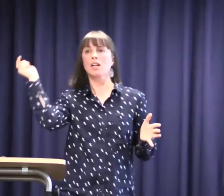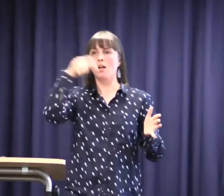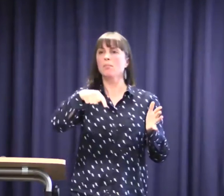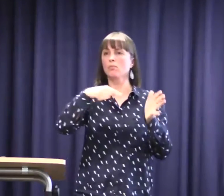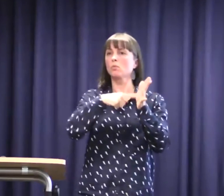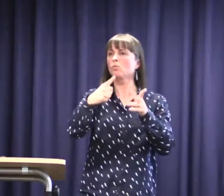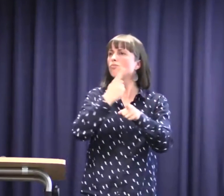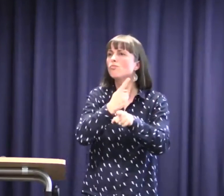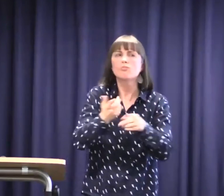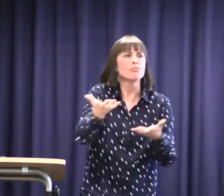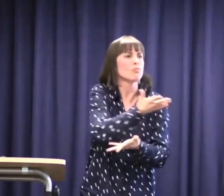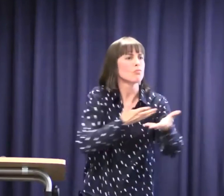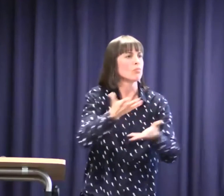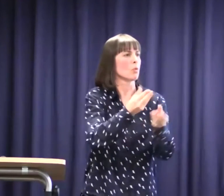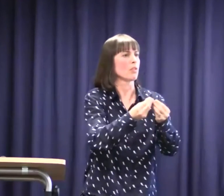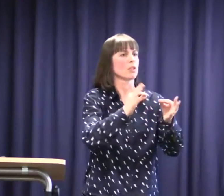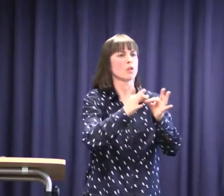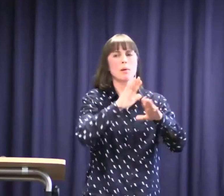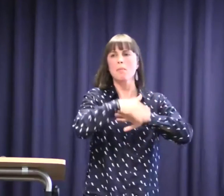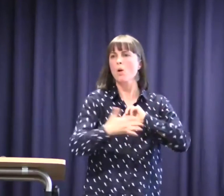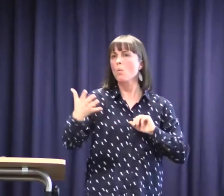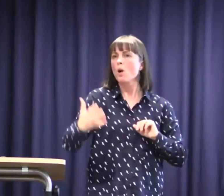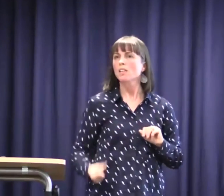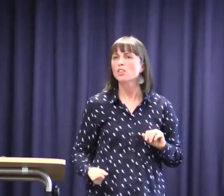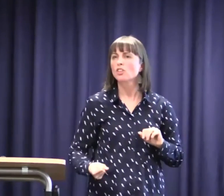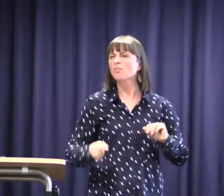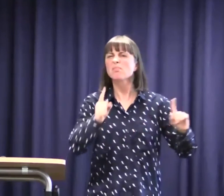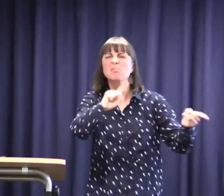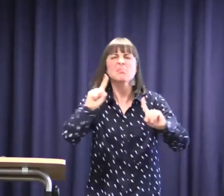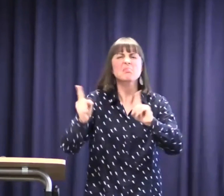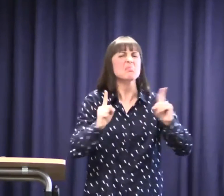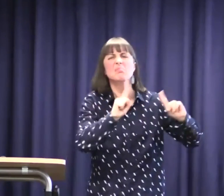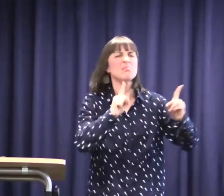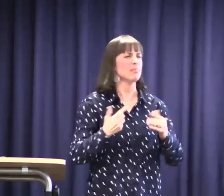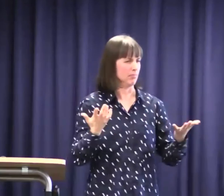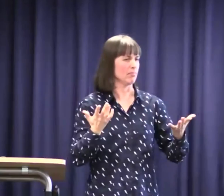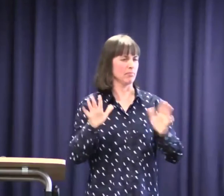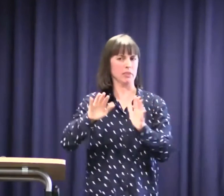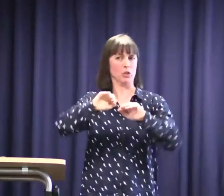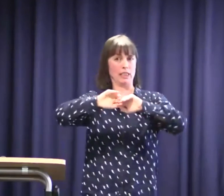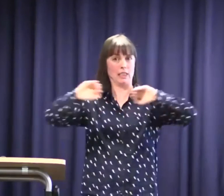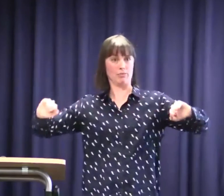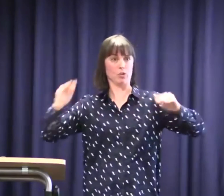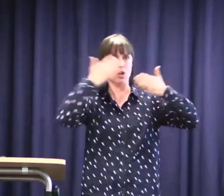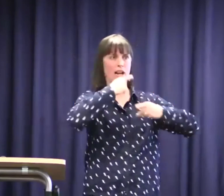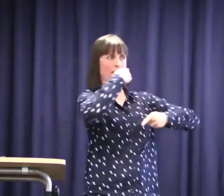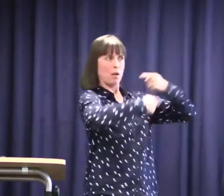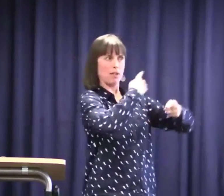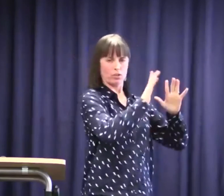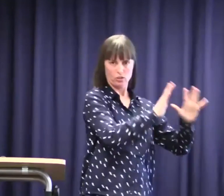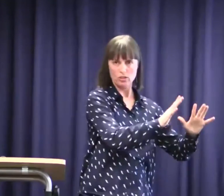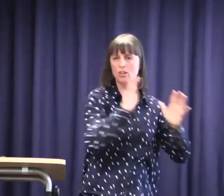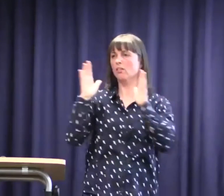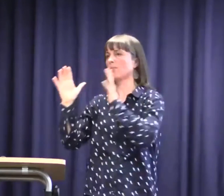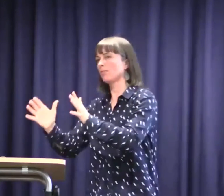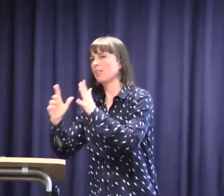Nikki Barris will be coming down, and she will be speaking to interpreters about their wage entitlements and what's involved there. So they are